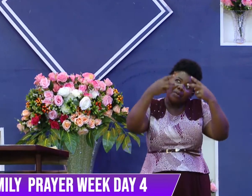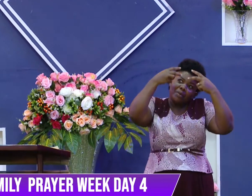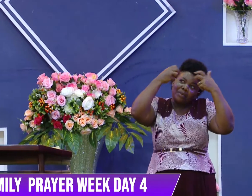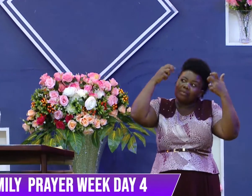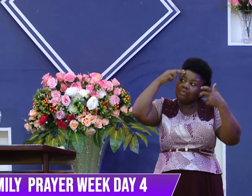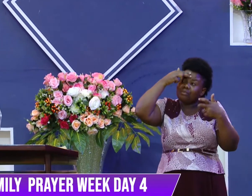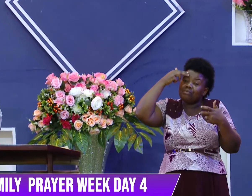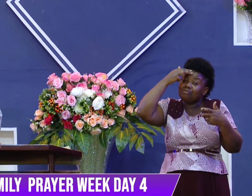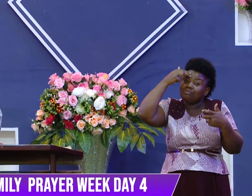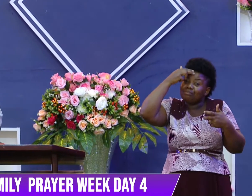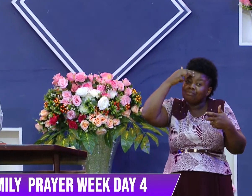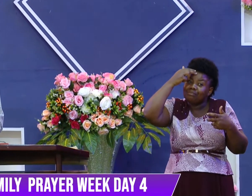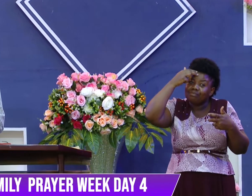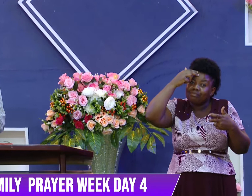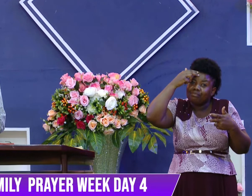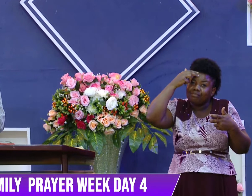May place it on